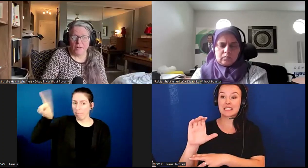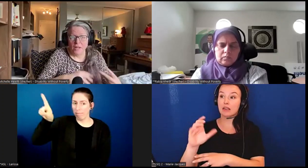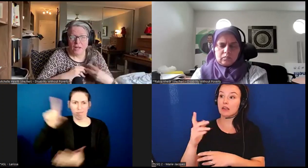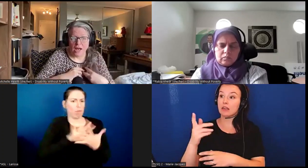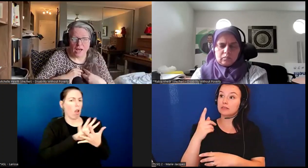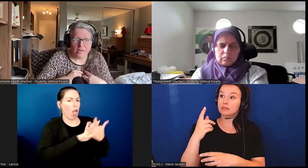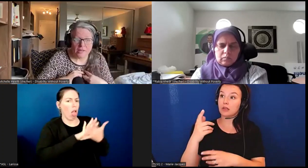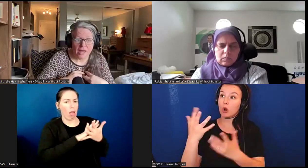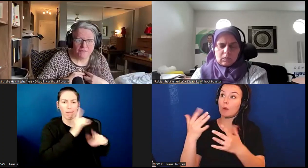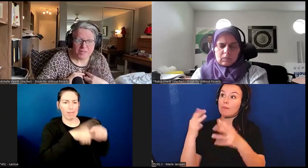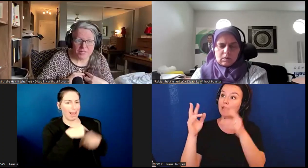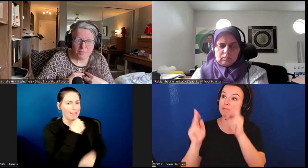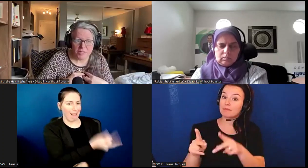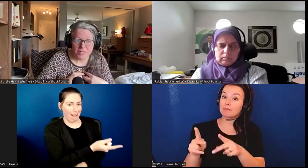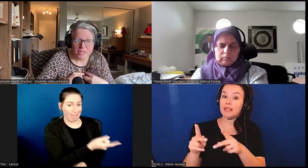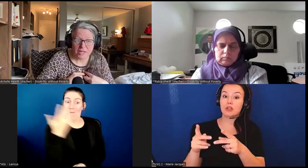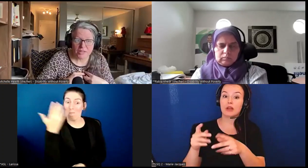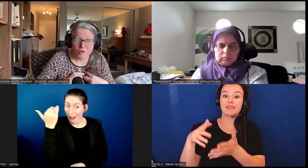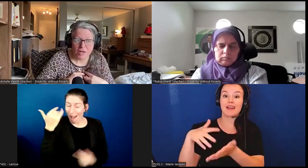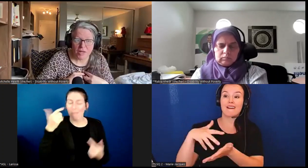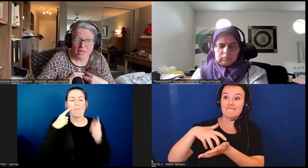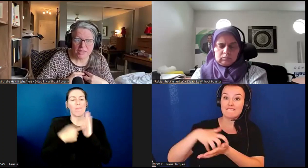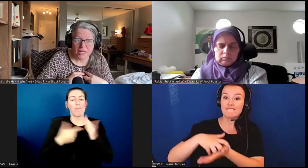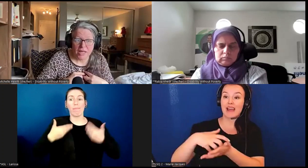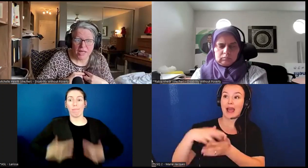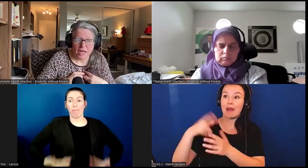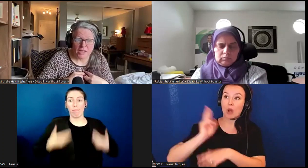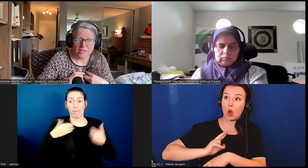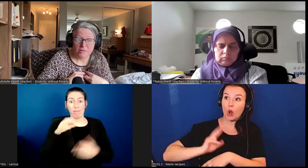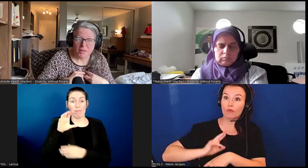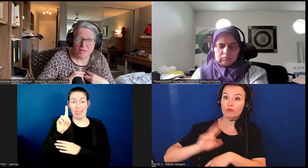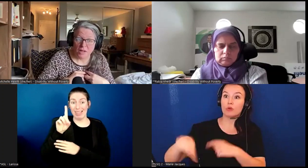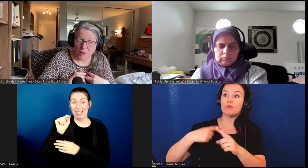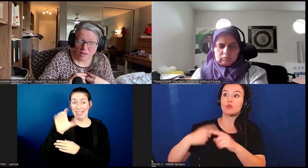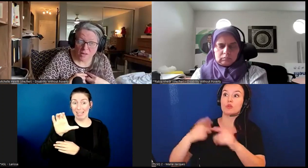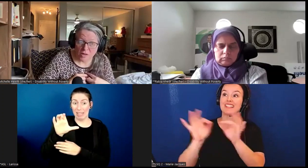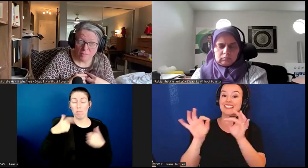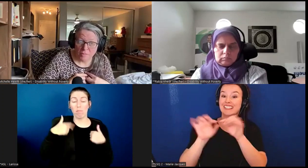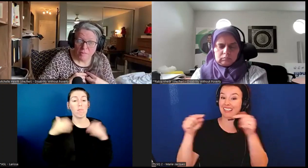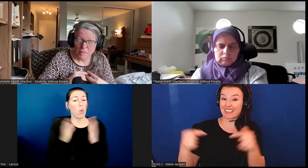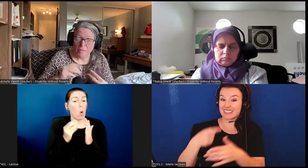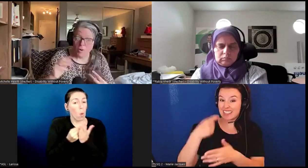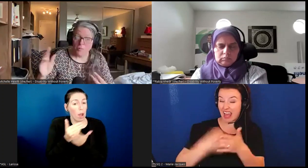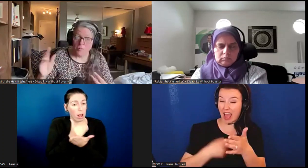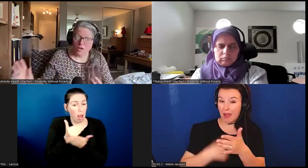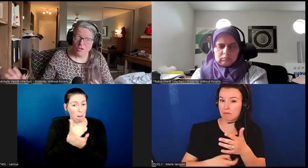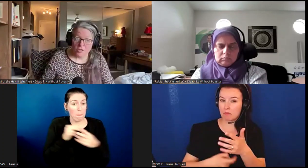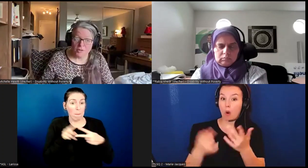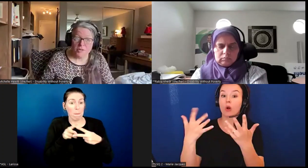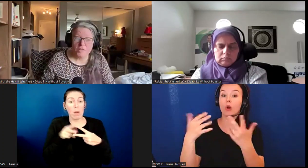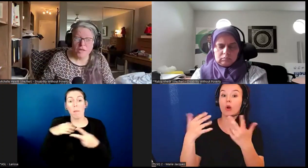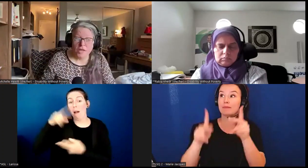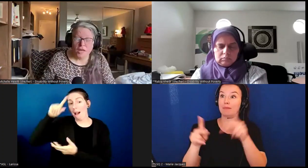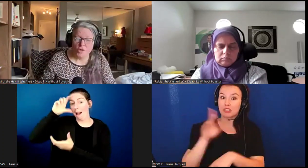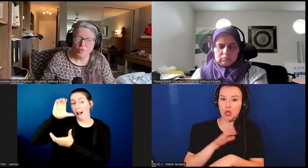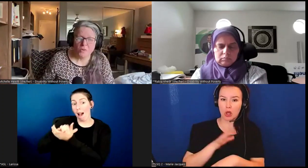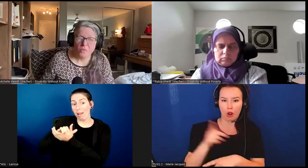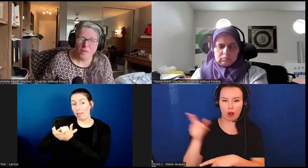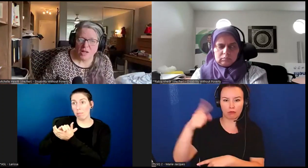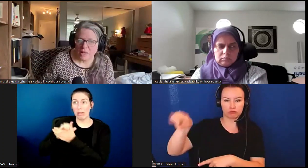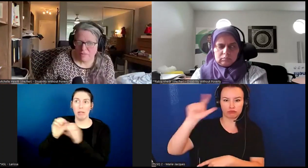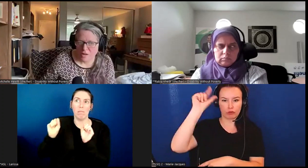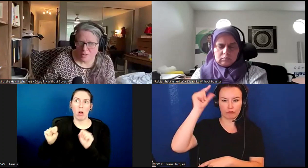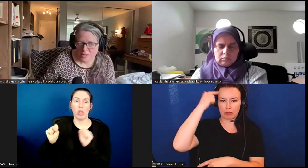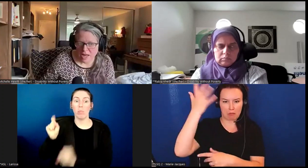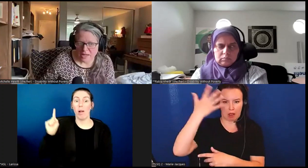example, I could have the disability tax credit and be low income, but my husband, he could be the one